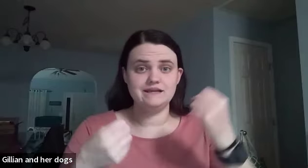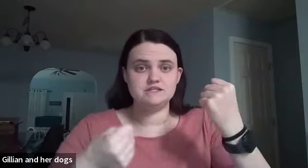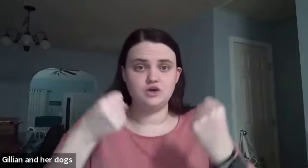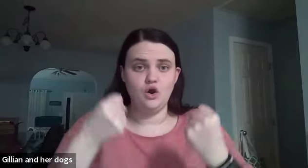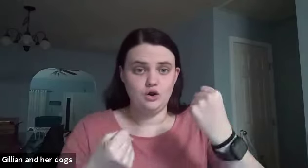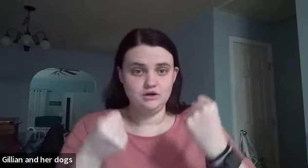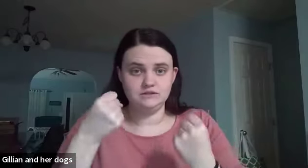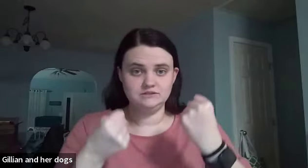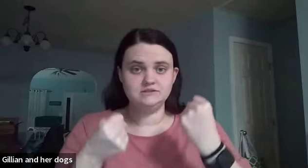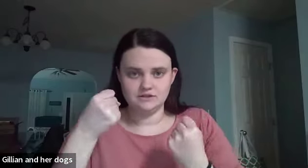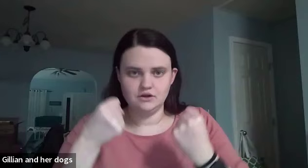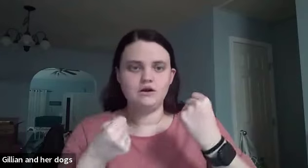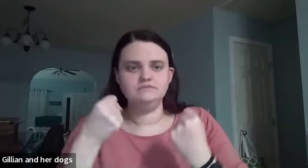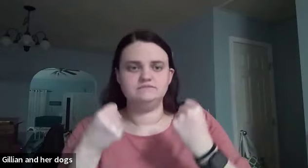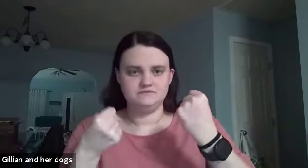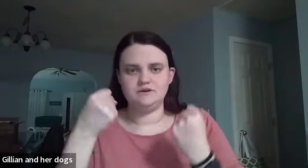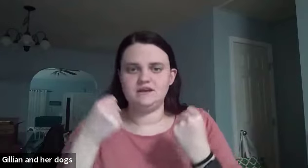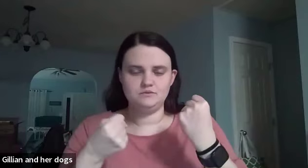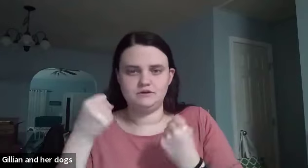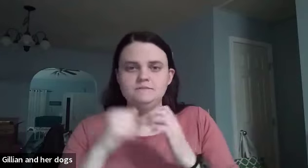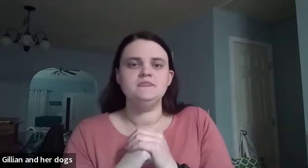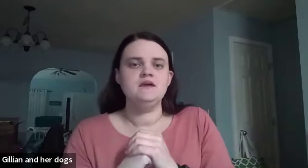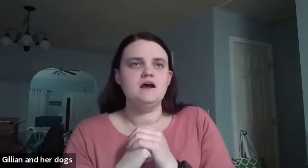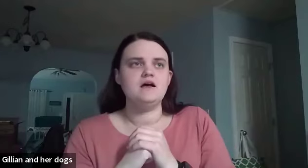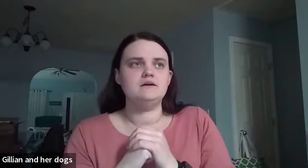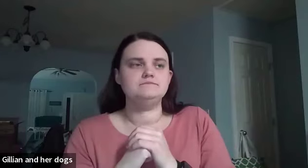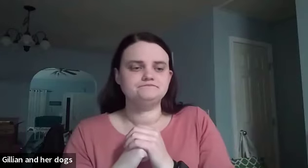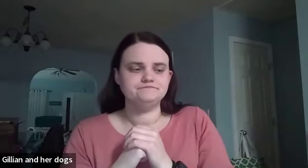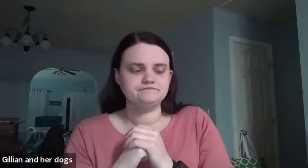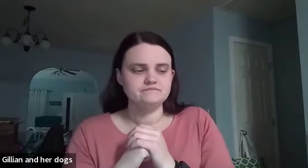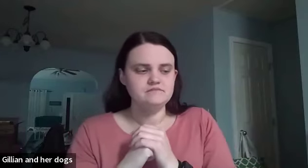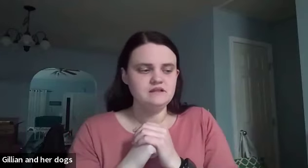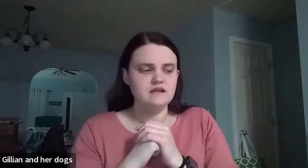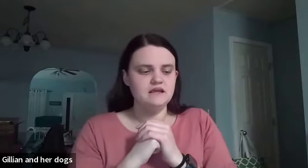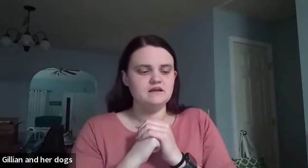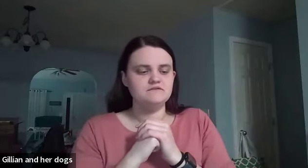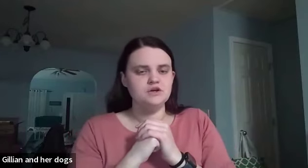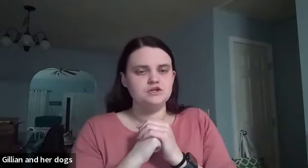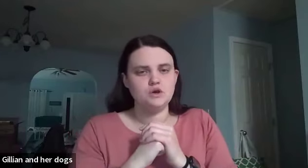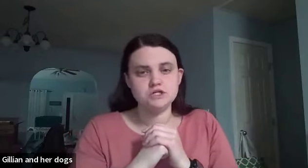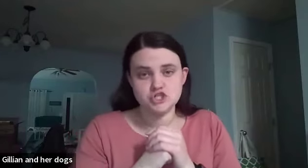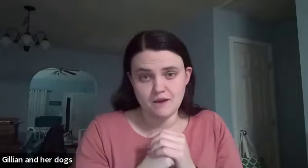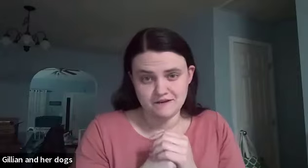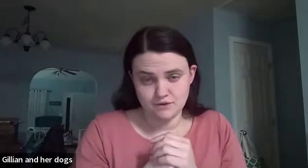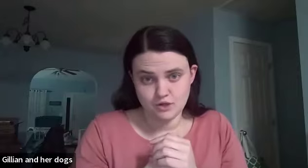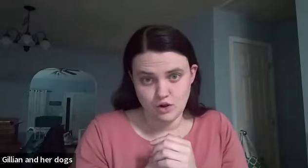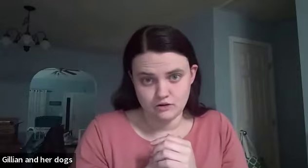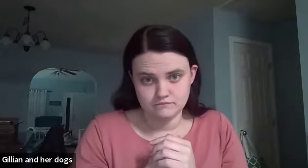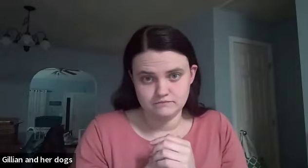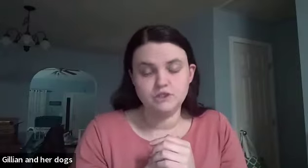is car, car. So like you have the wheel. Um, if you're going shopping for a car, you